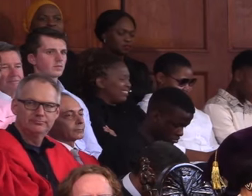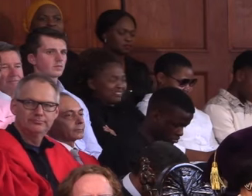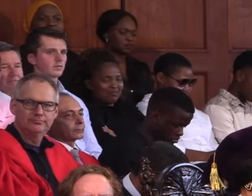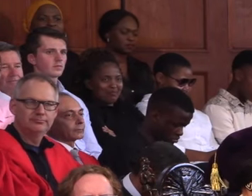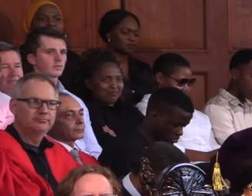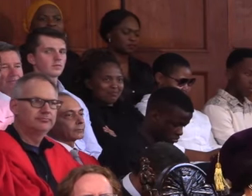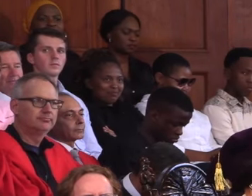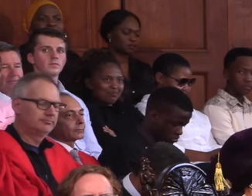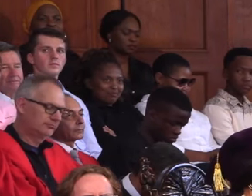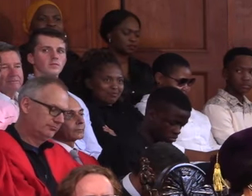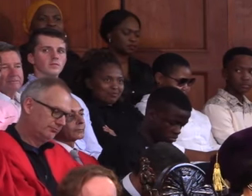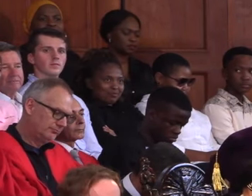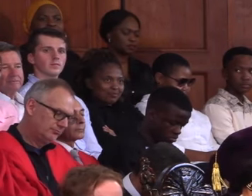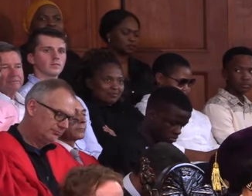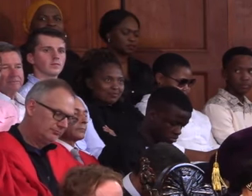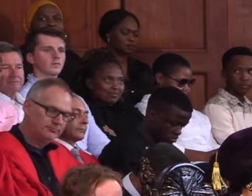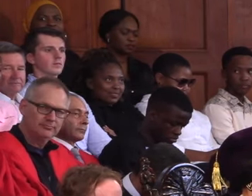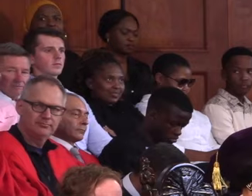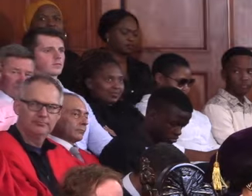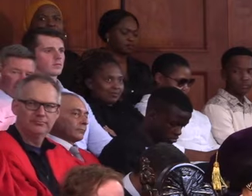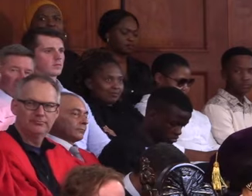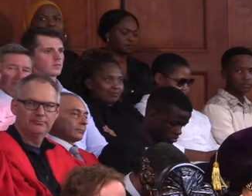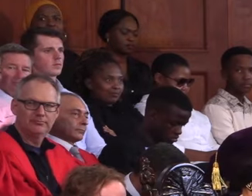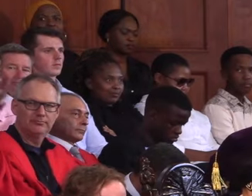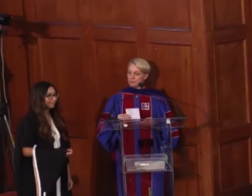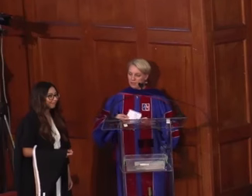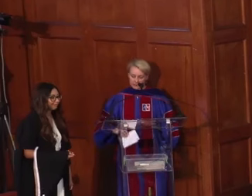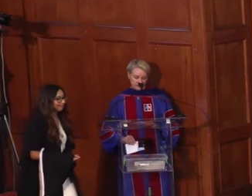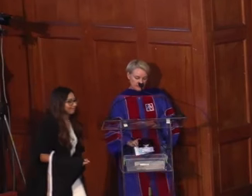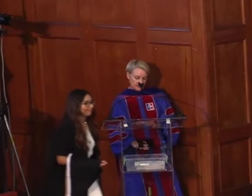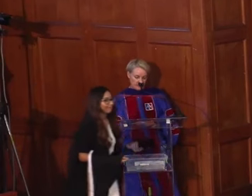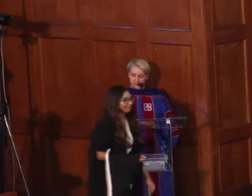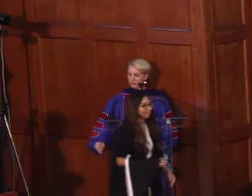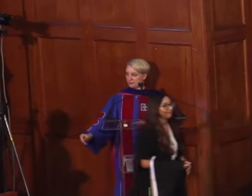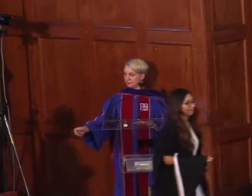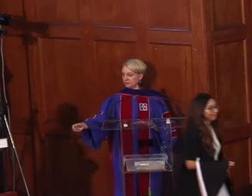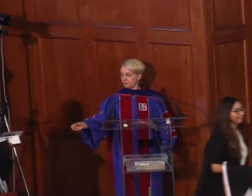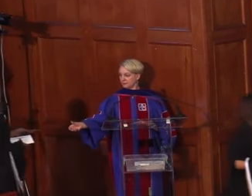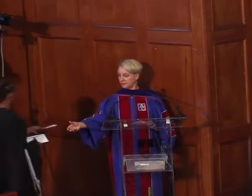For the degree of Master of Laws in Intellectual Property Law, Nishat Slamdin.